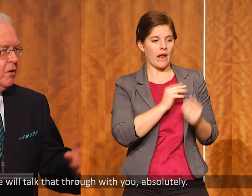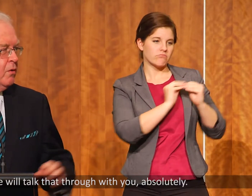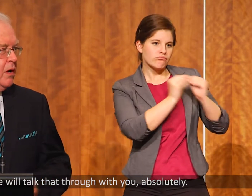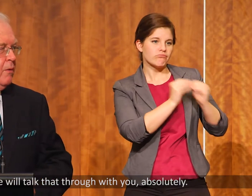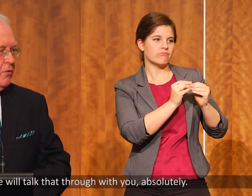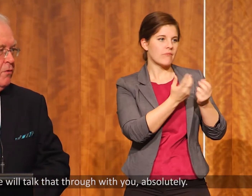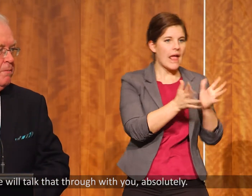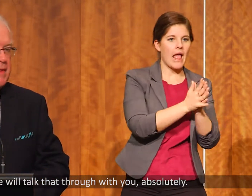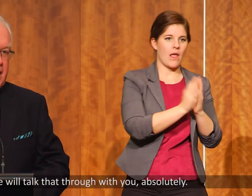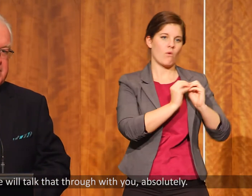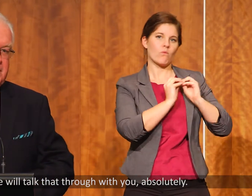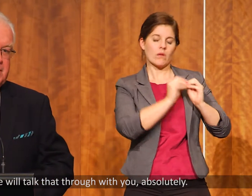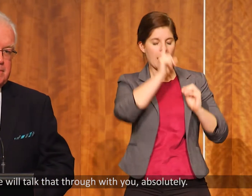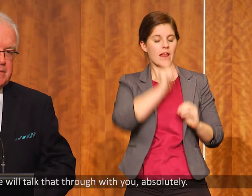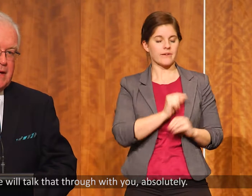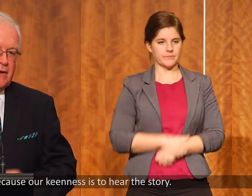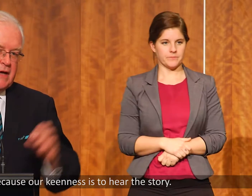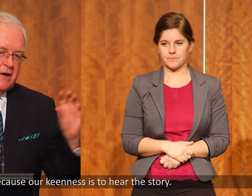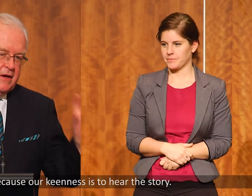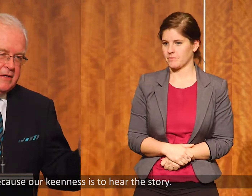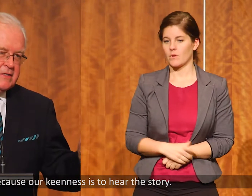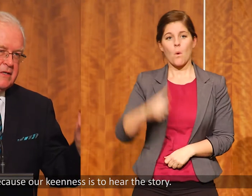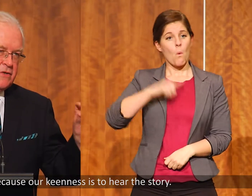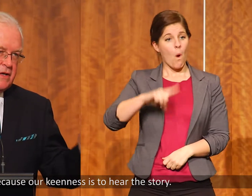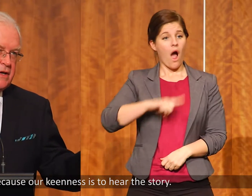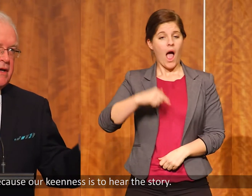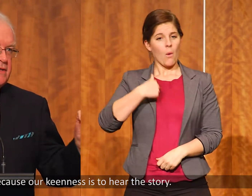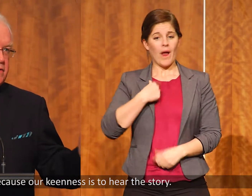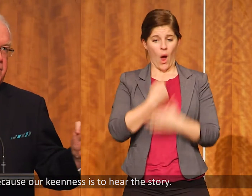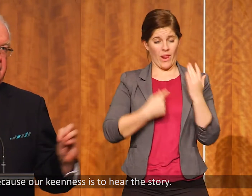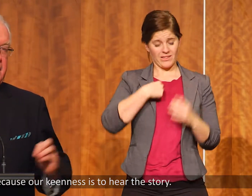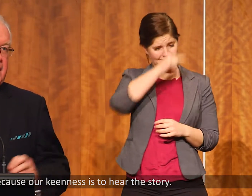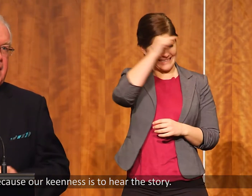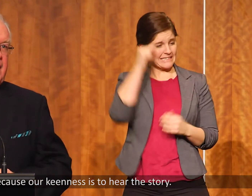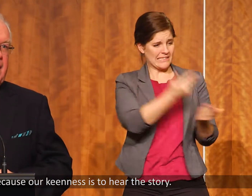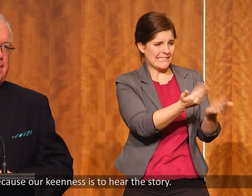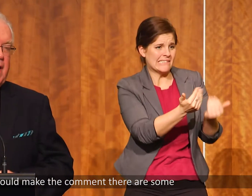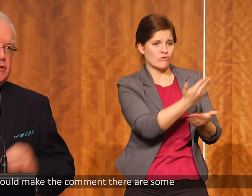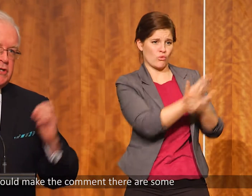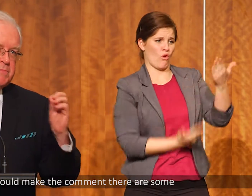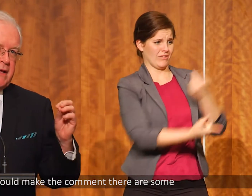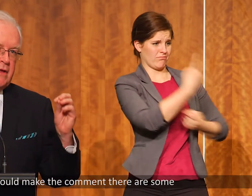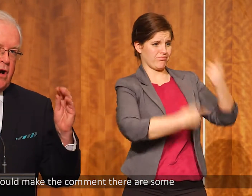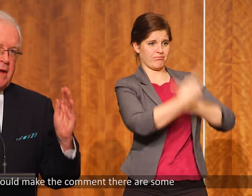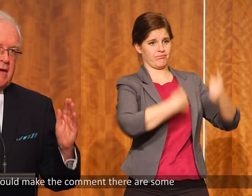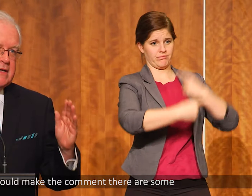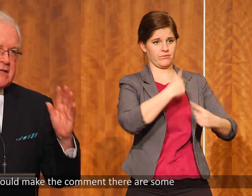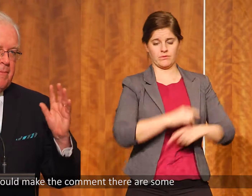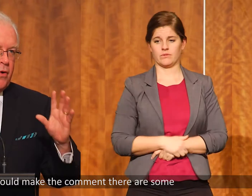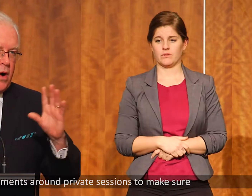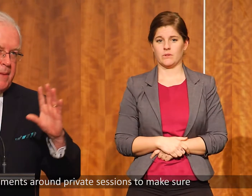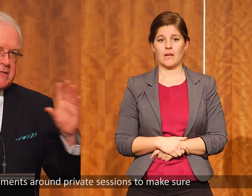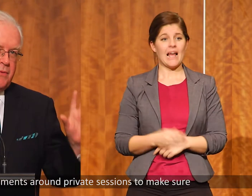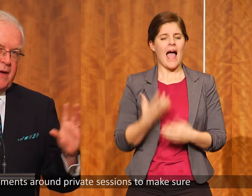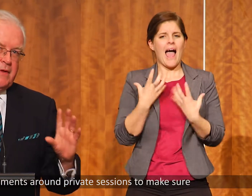through with you, absolutely. Because our keenness is to hear the story. I should just make the comment, there are